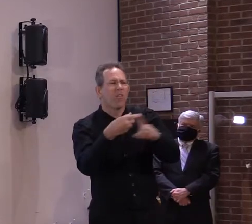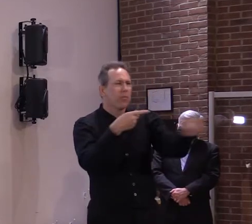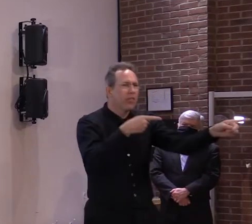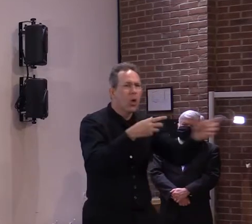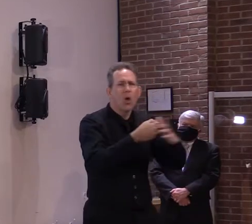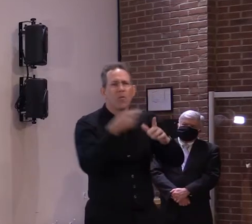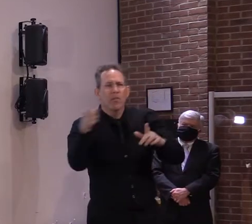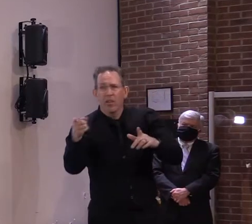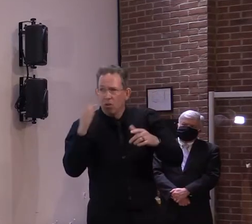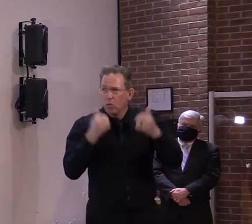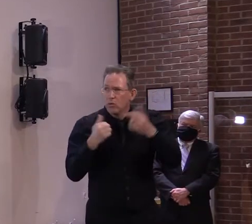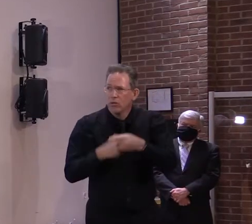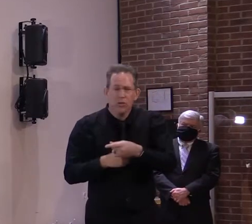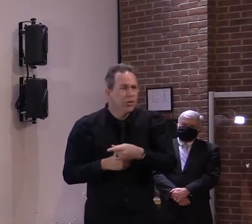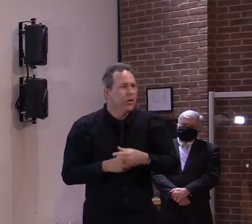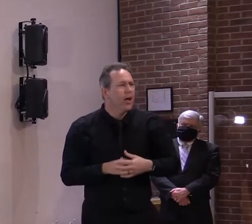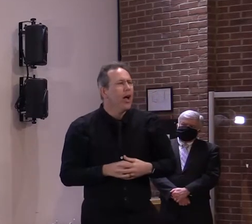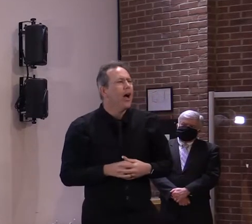healthcare system has